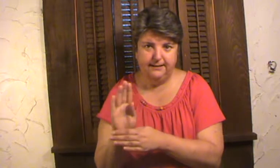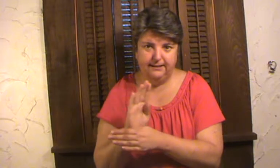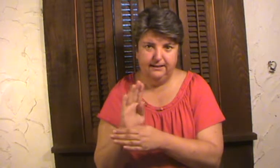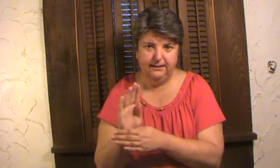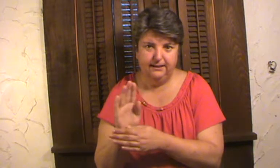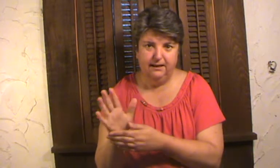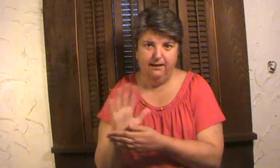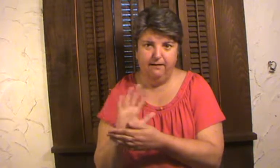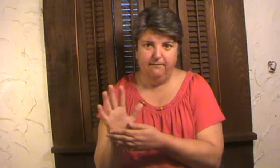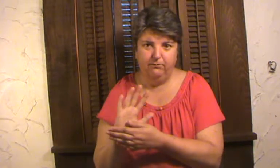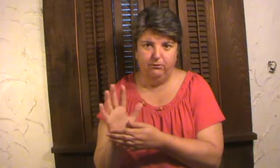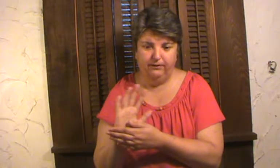business, movie.